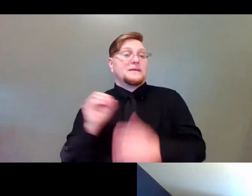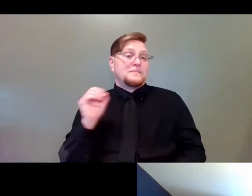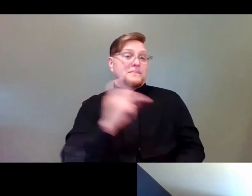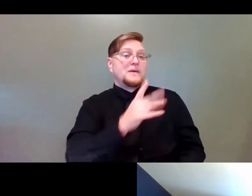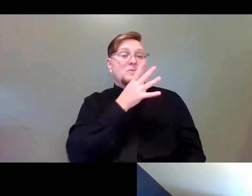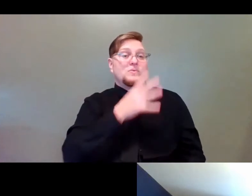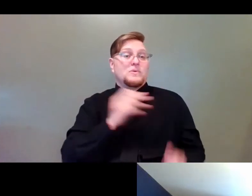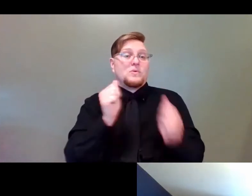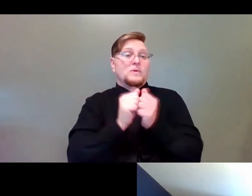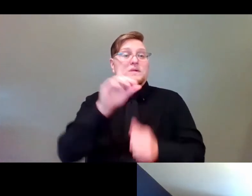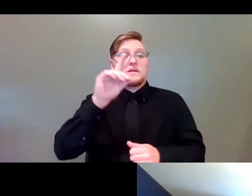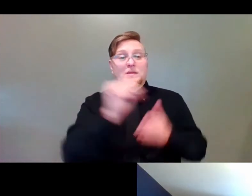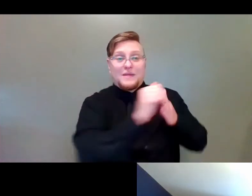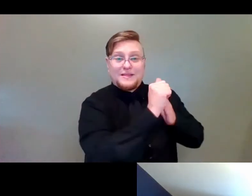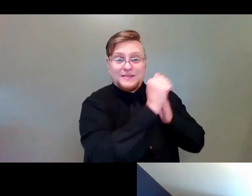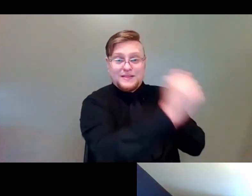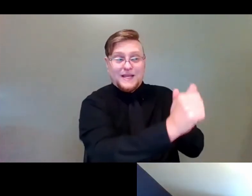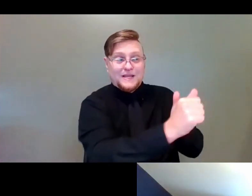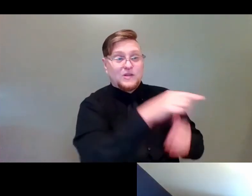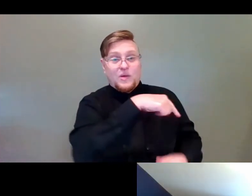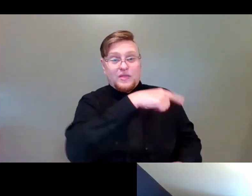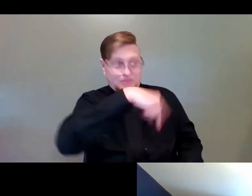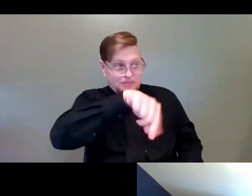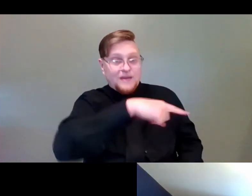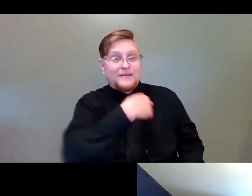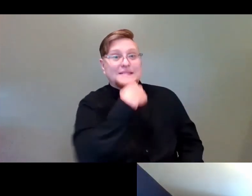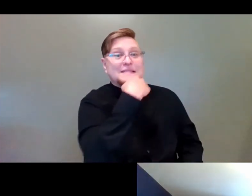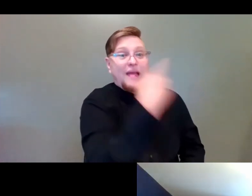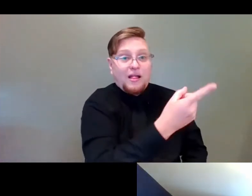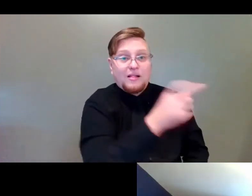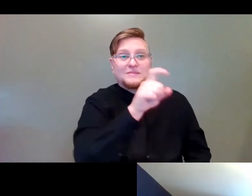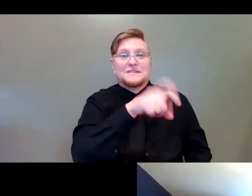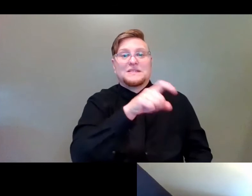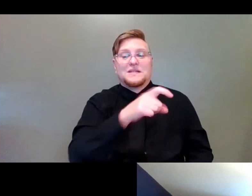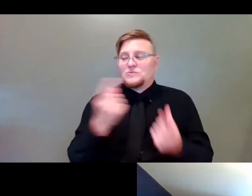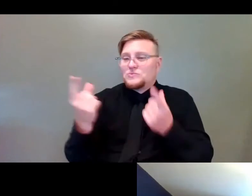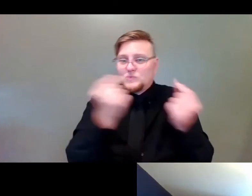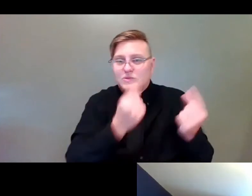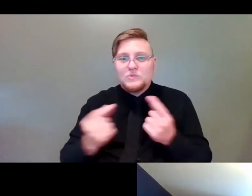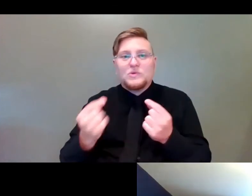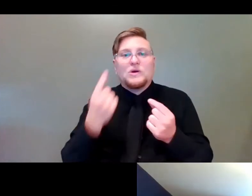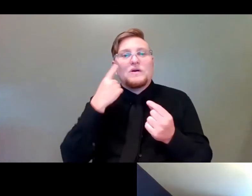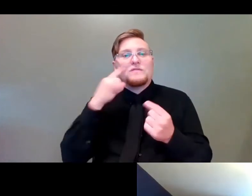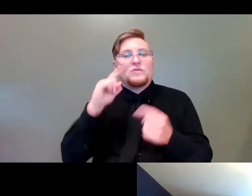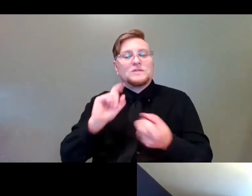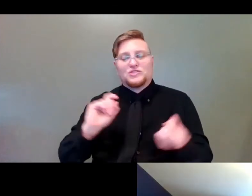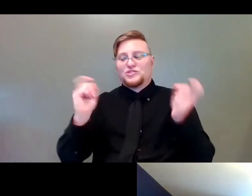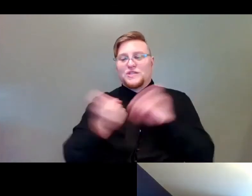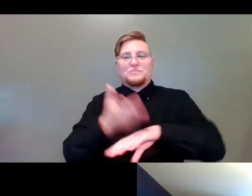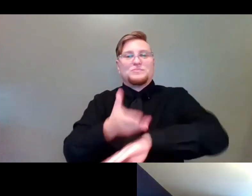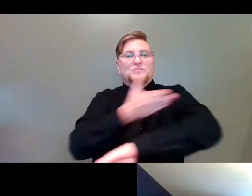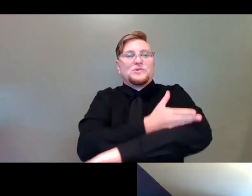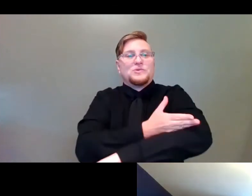they can tell everybody else what is needed, what needs to be done to save the lives of disabled women and girls and all people